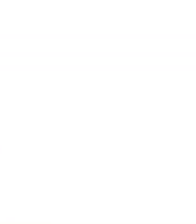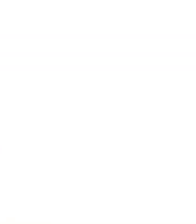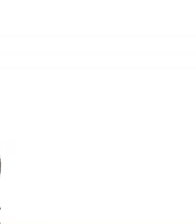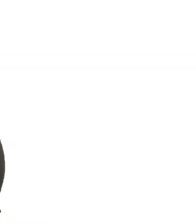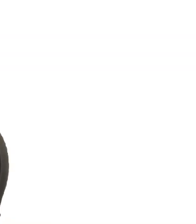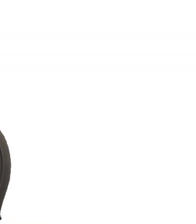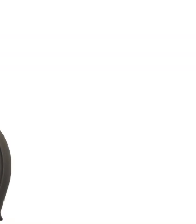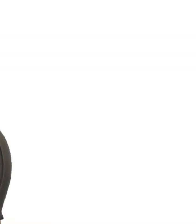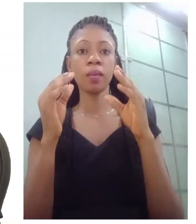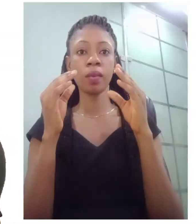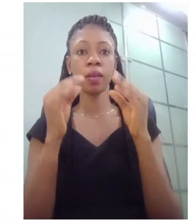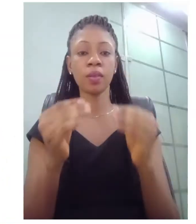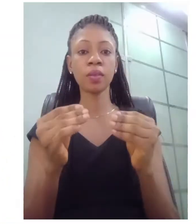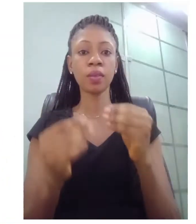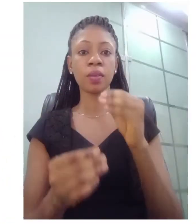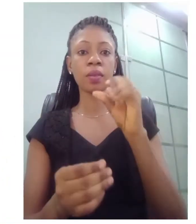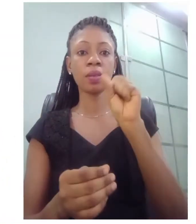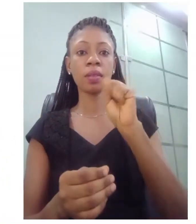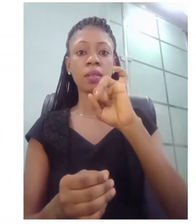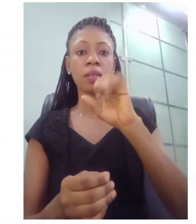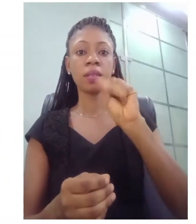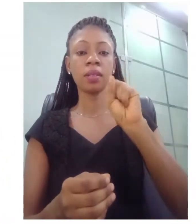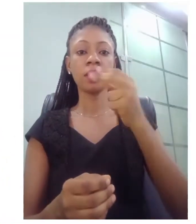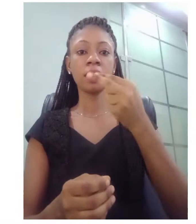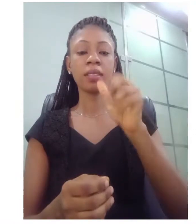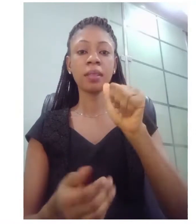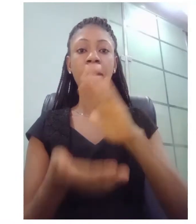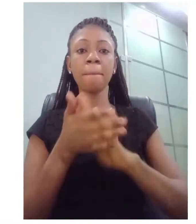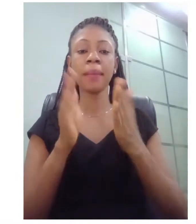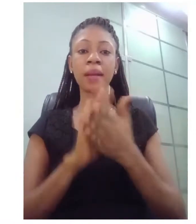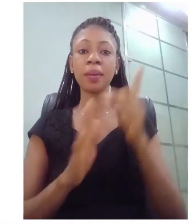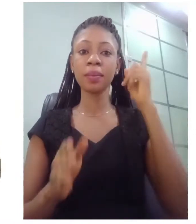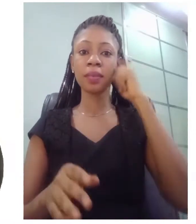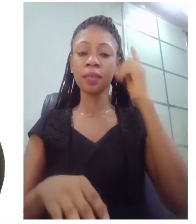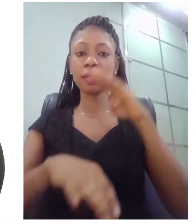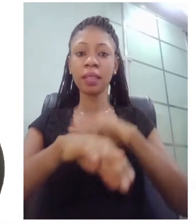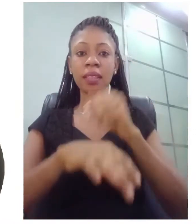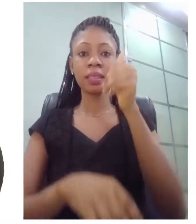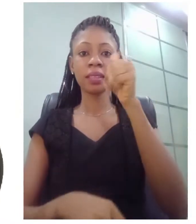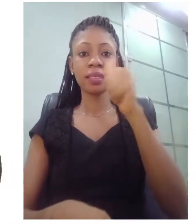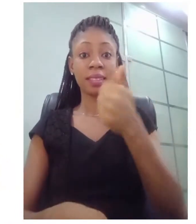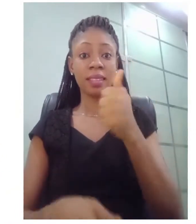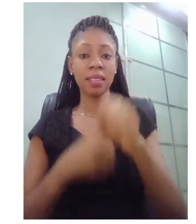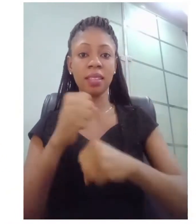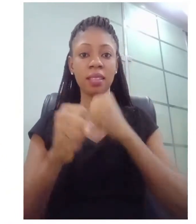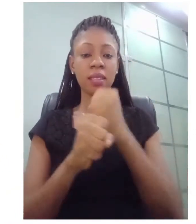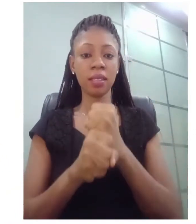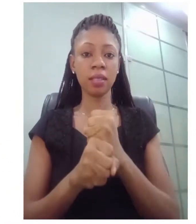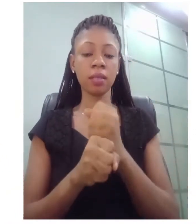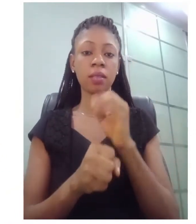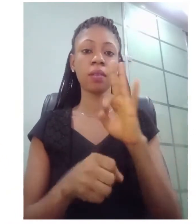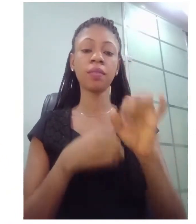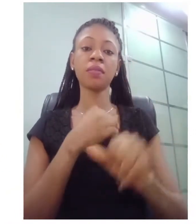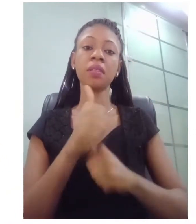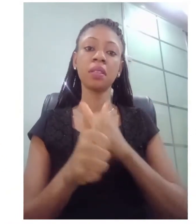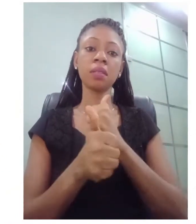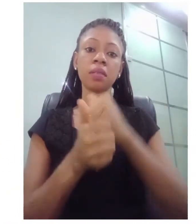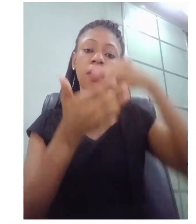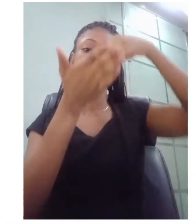So Aisha became deaf at 10 years of age and she fell. Possibly